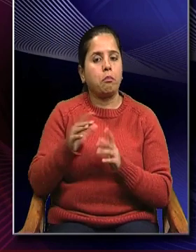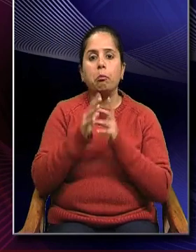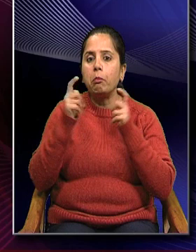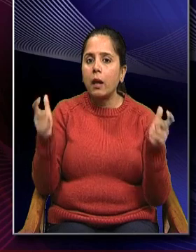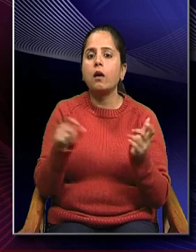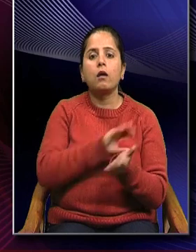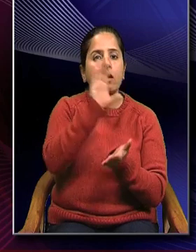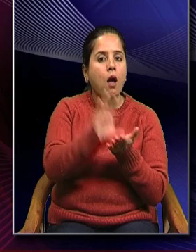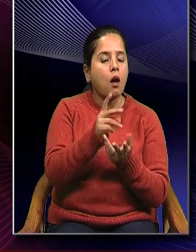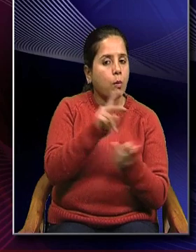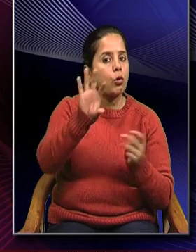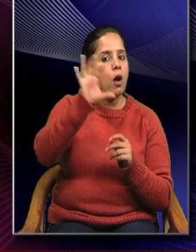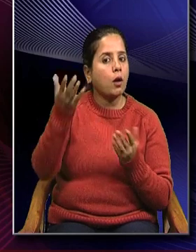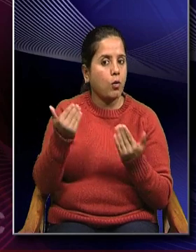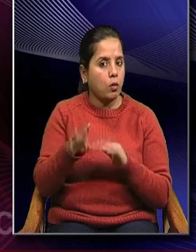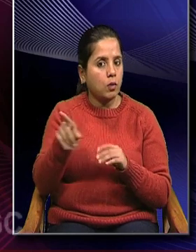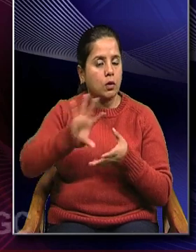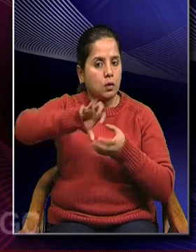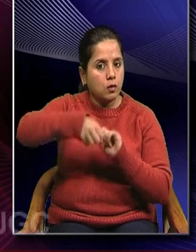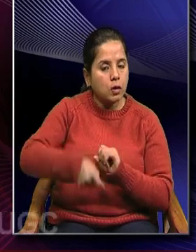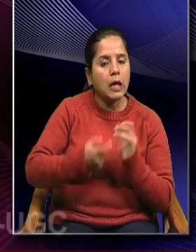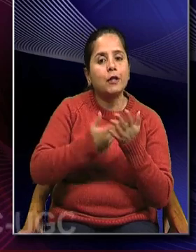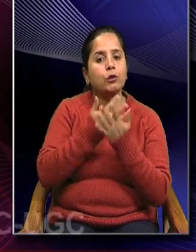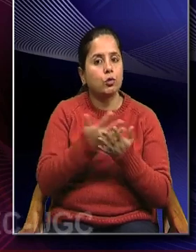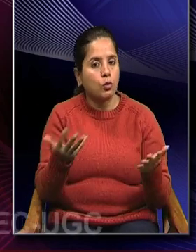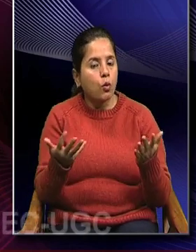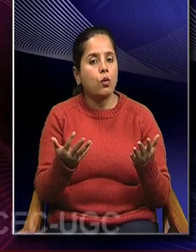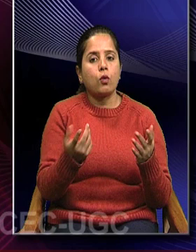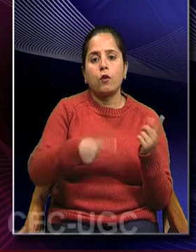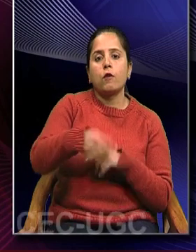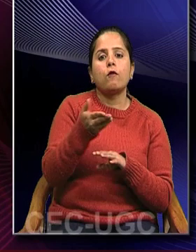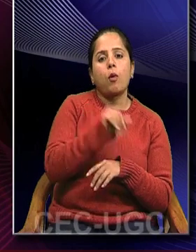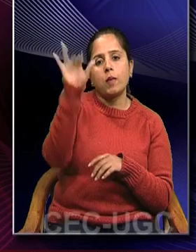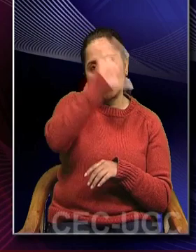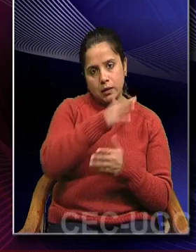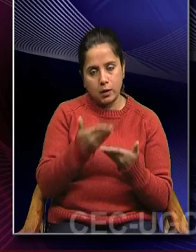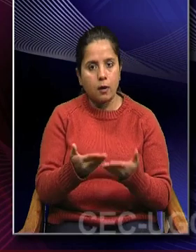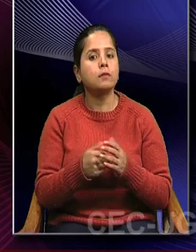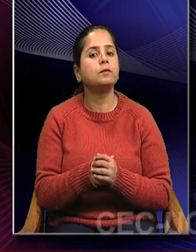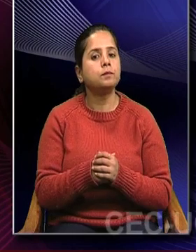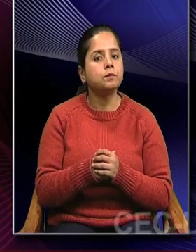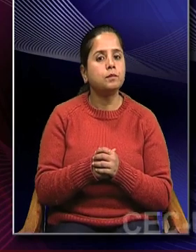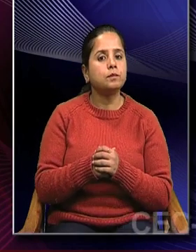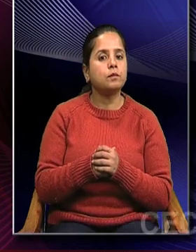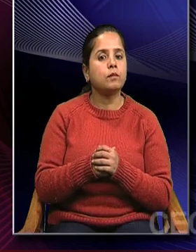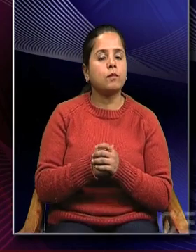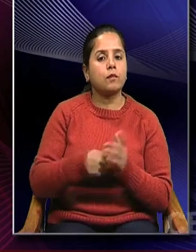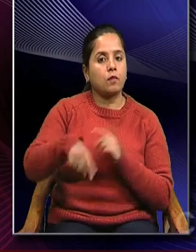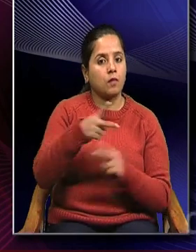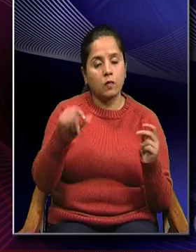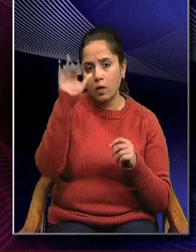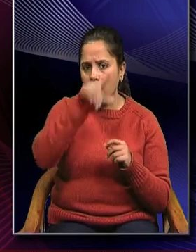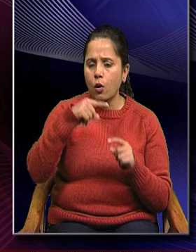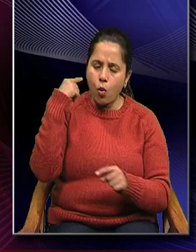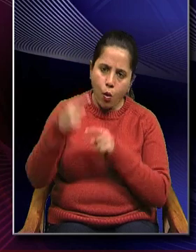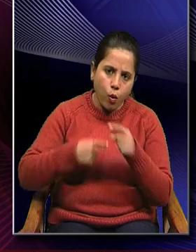country by exploiting the resources from India. And India was